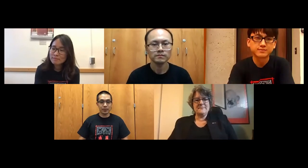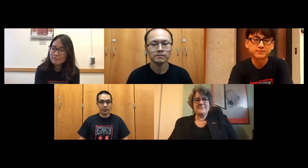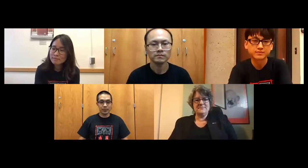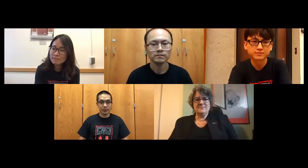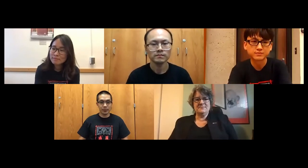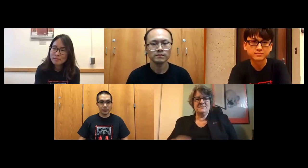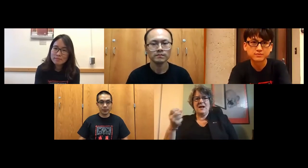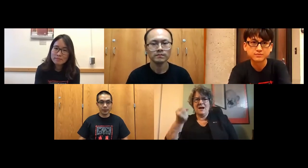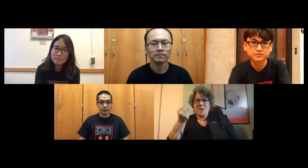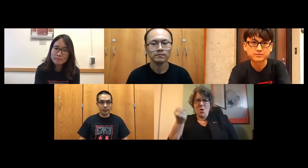in China.